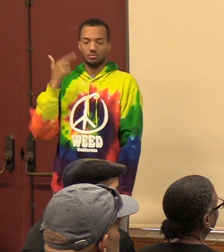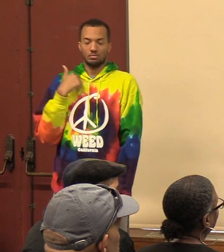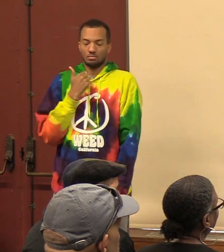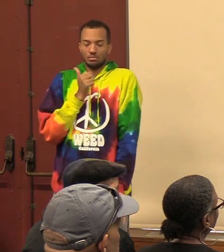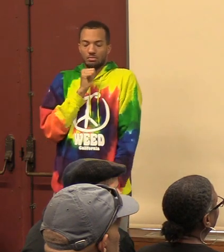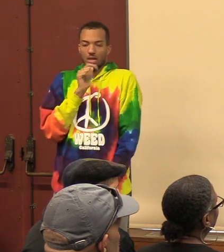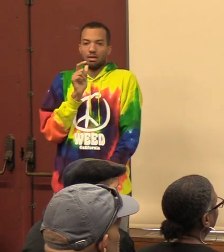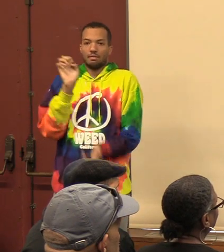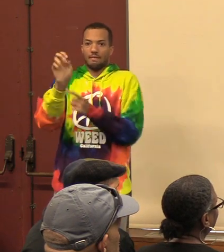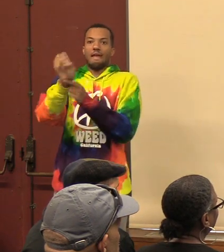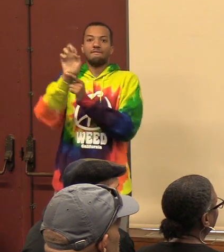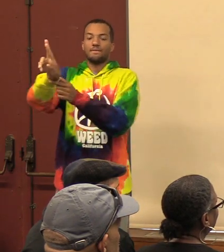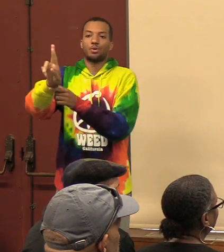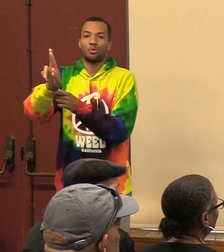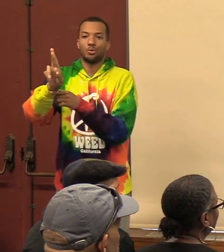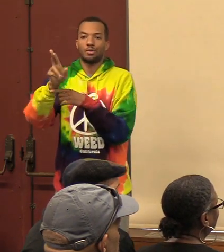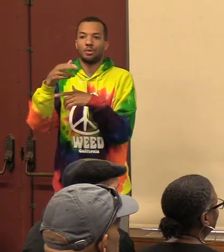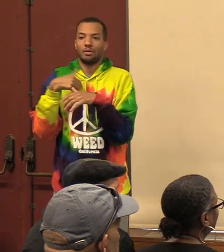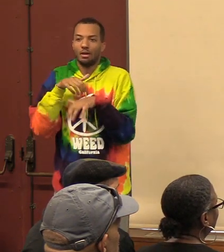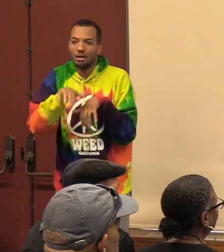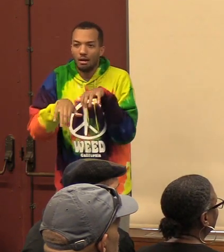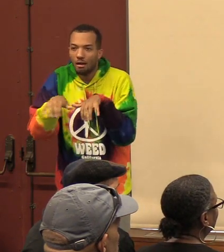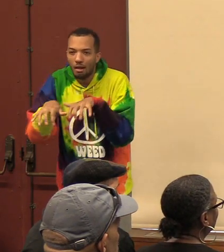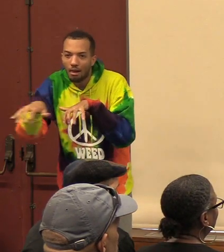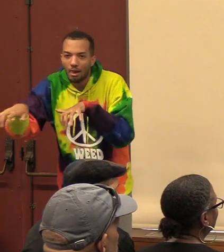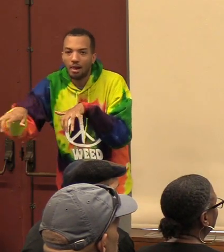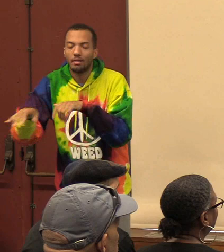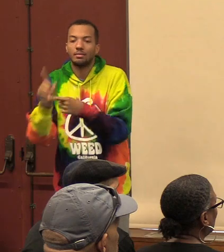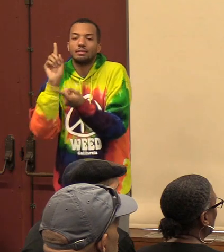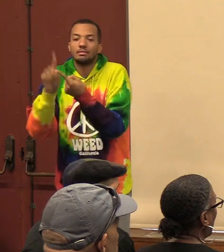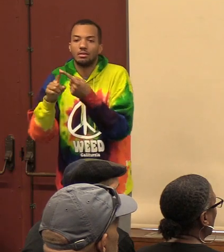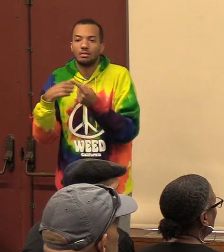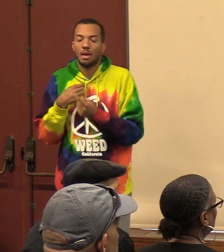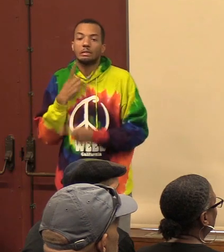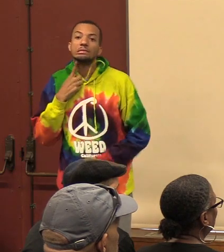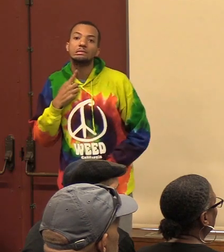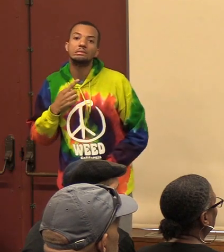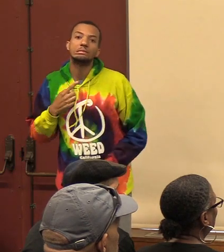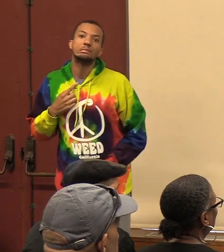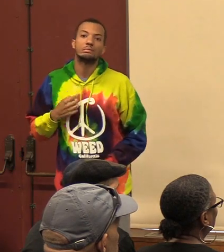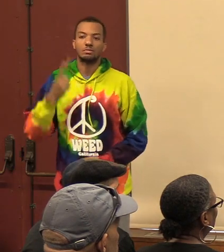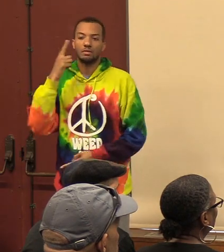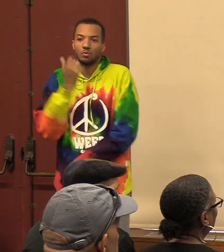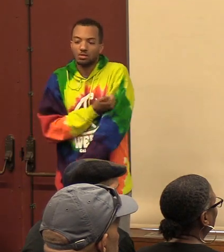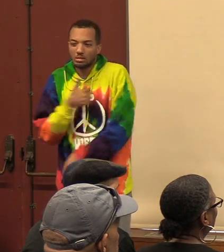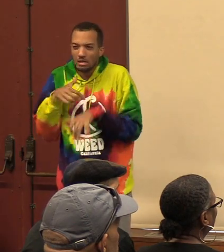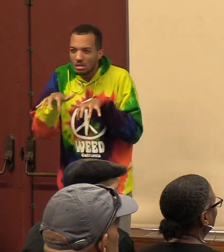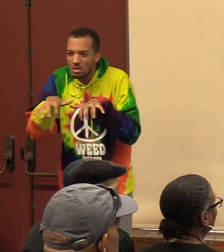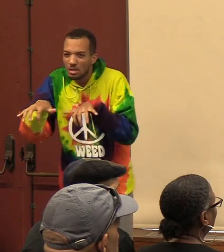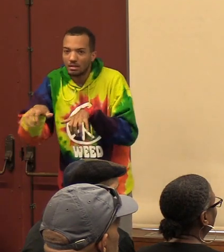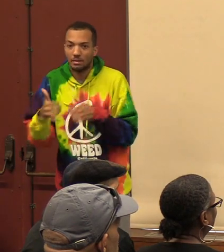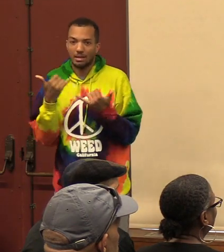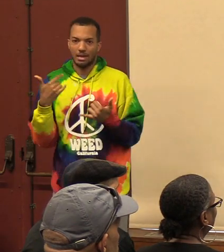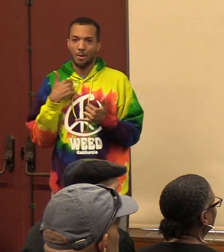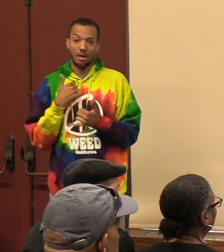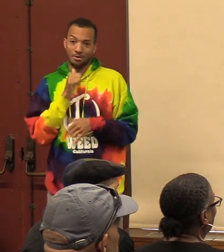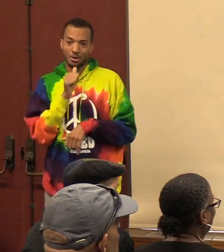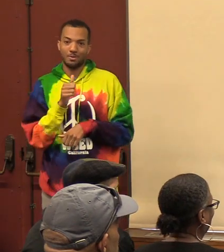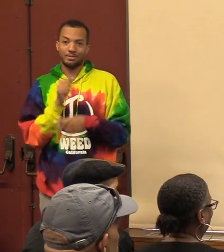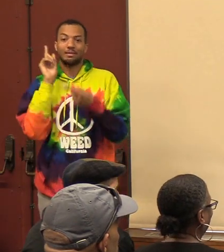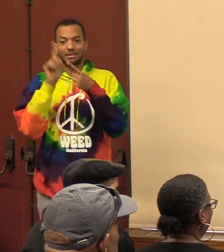ever crawl around on the floor unless I was looking for a rock. Now I don't get down there unless I'm doing some